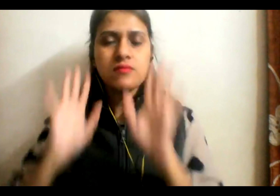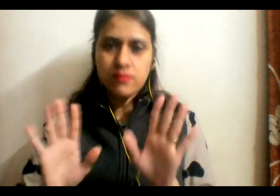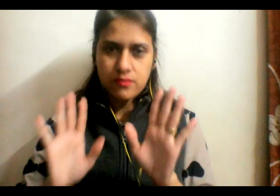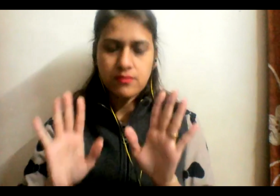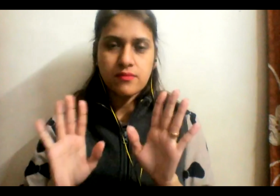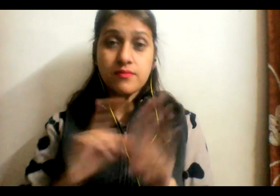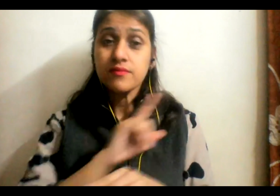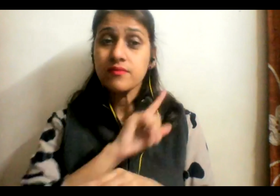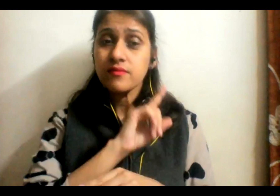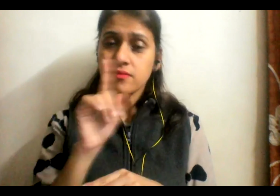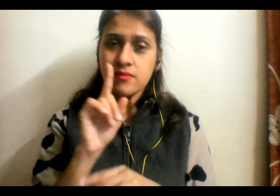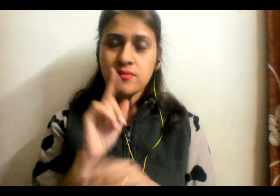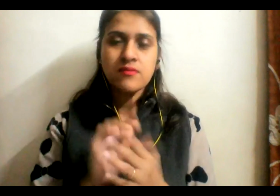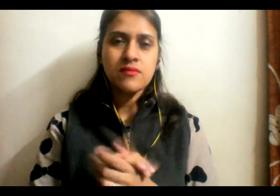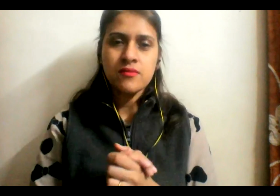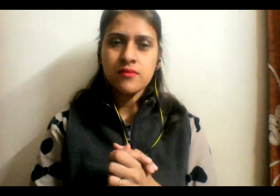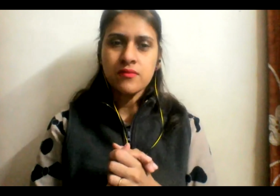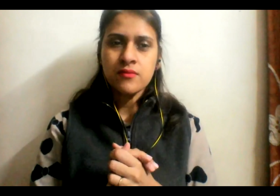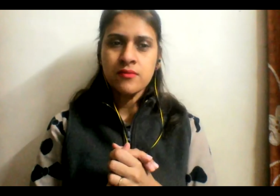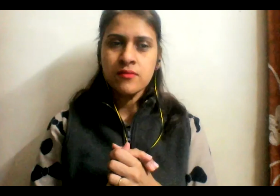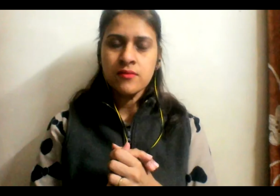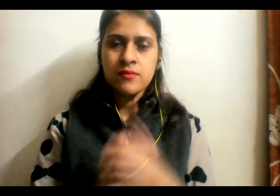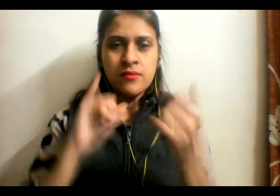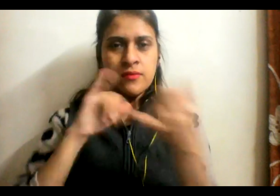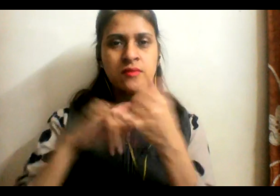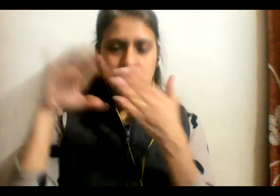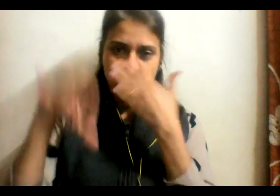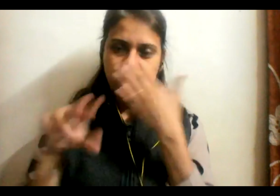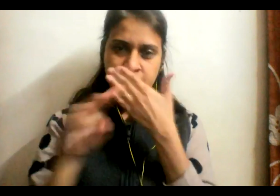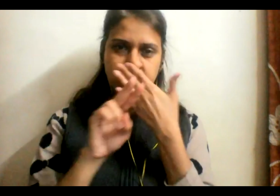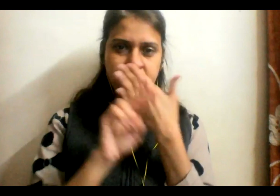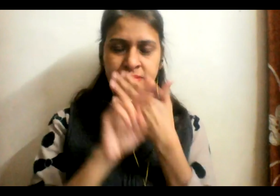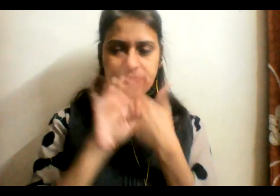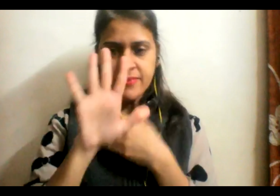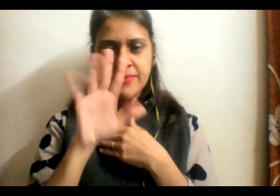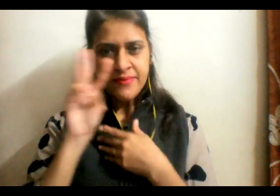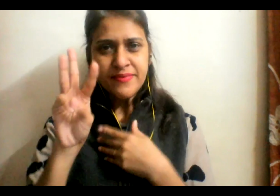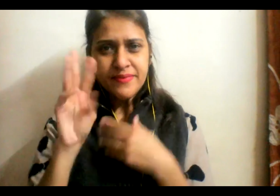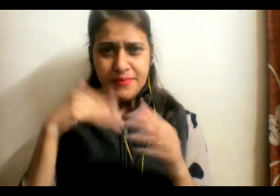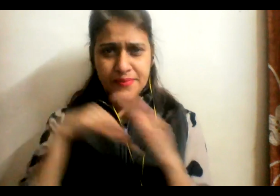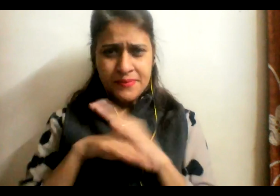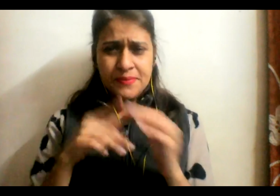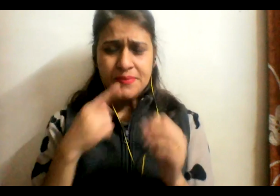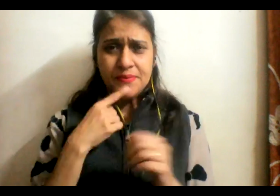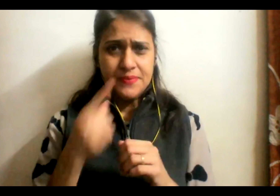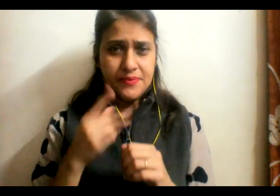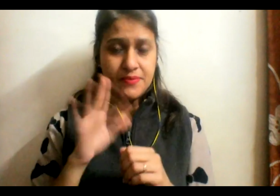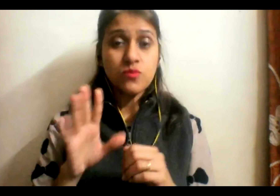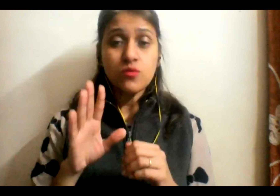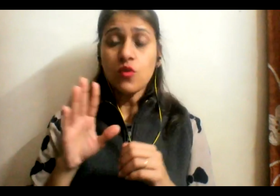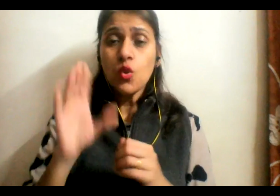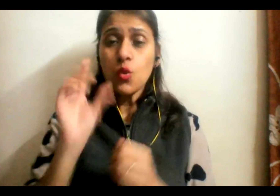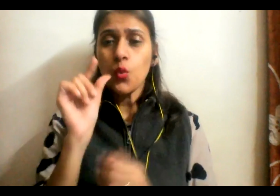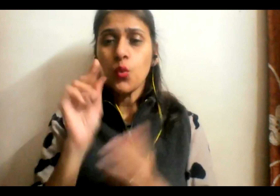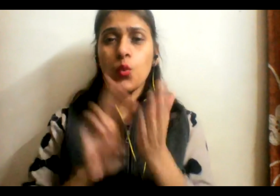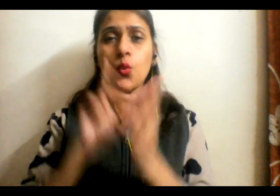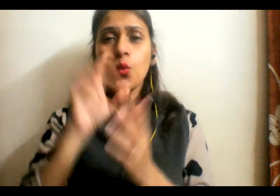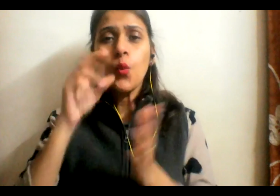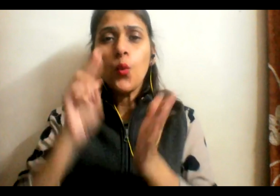but by use of section 253, which provides power to union government to